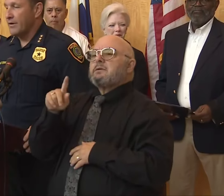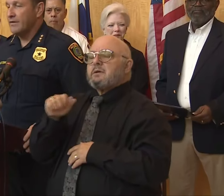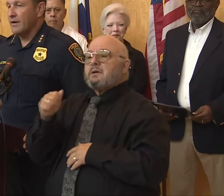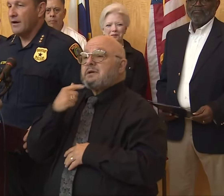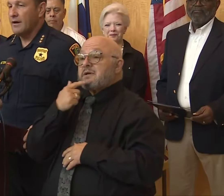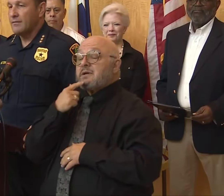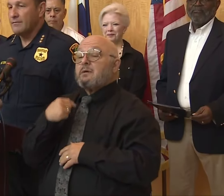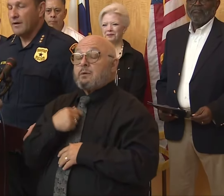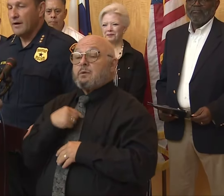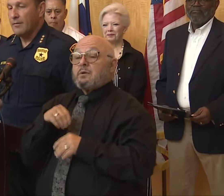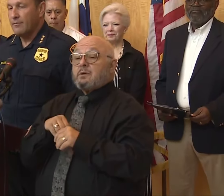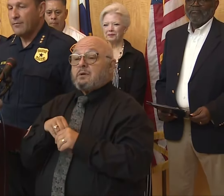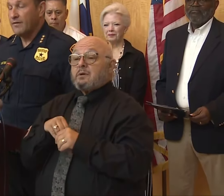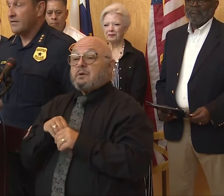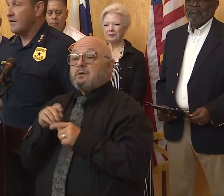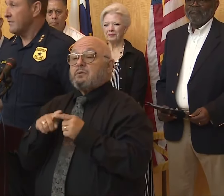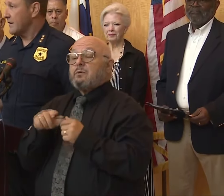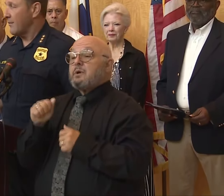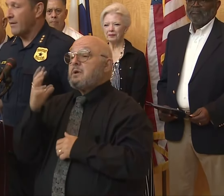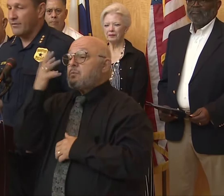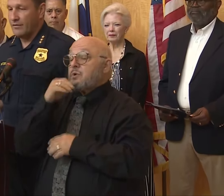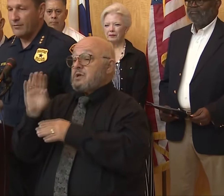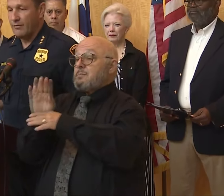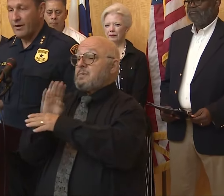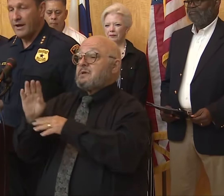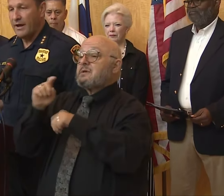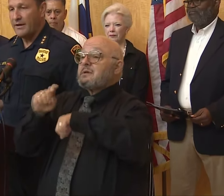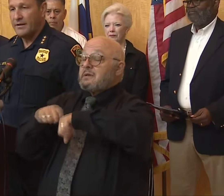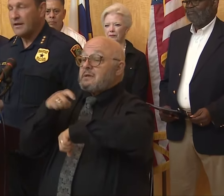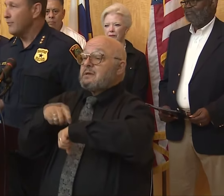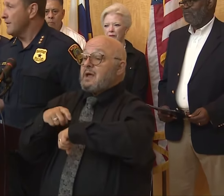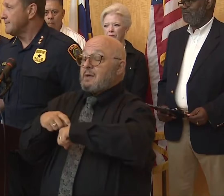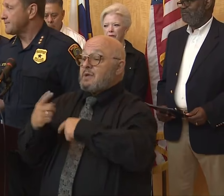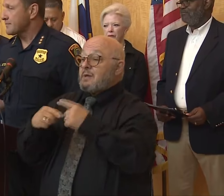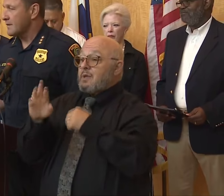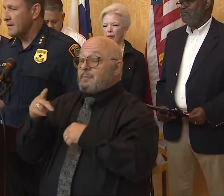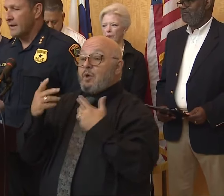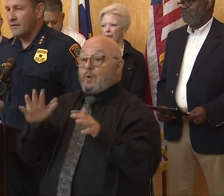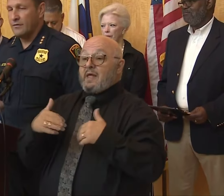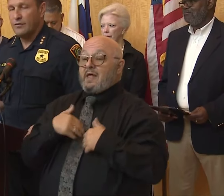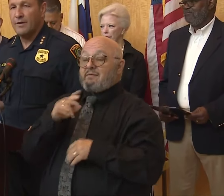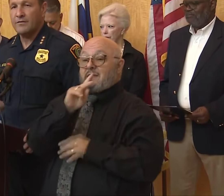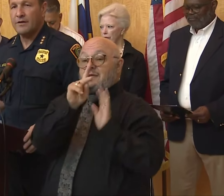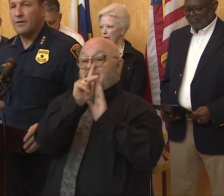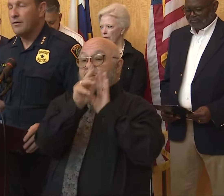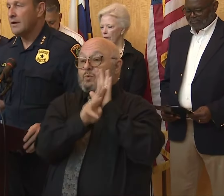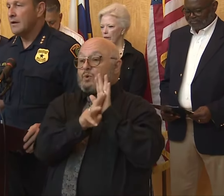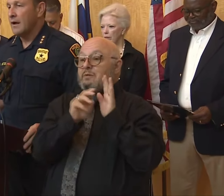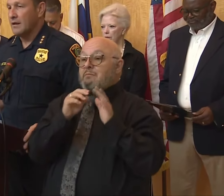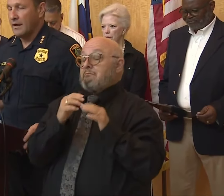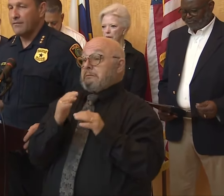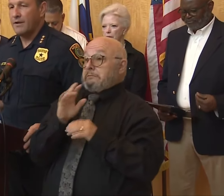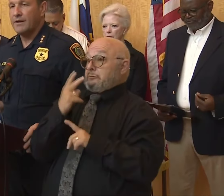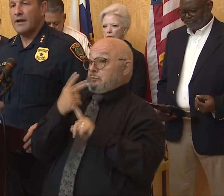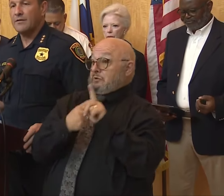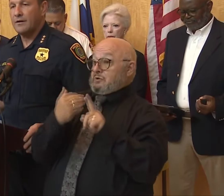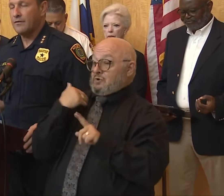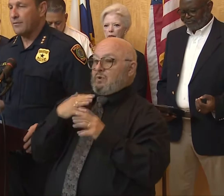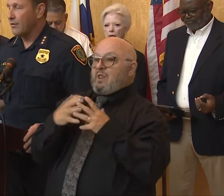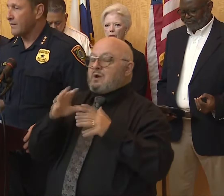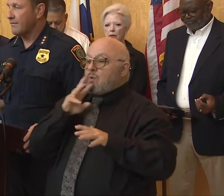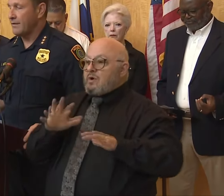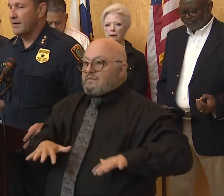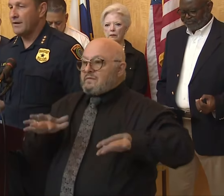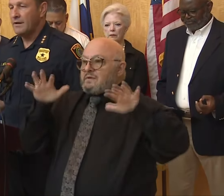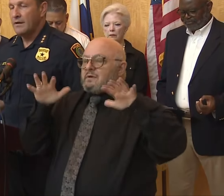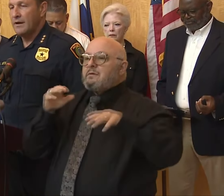a pretty busy season coming up this year. We've already had at Kingwood, not less than 2 months ago, a lot of flooding out there. Some